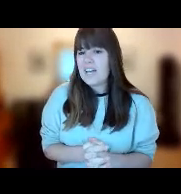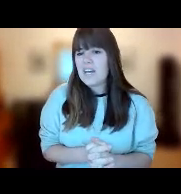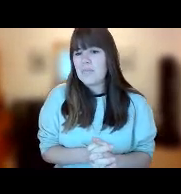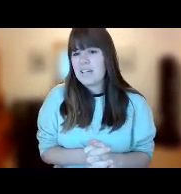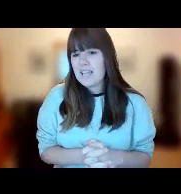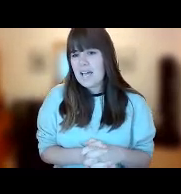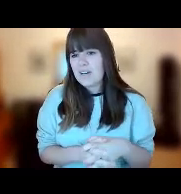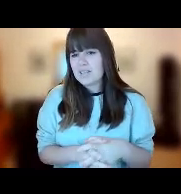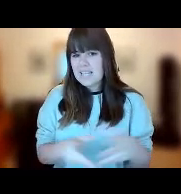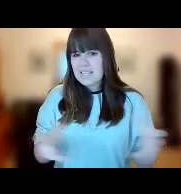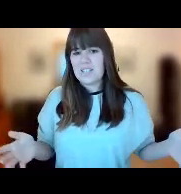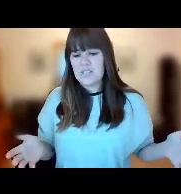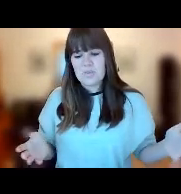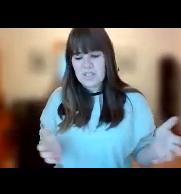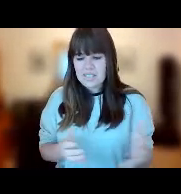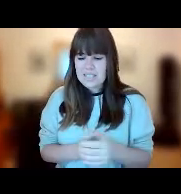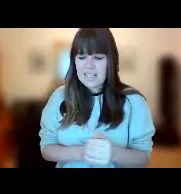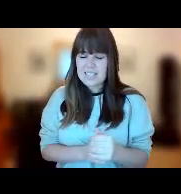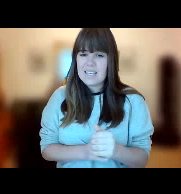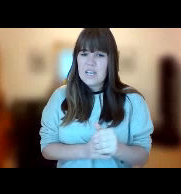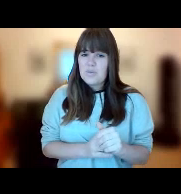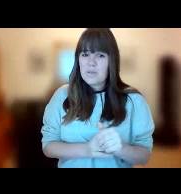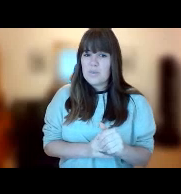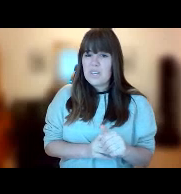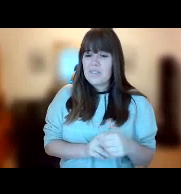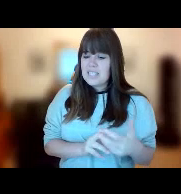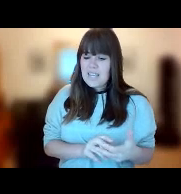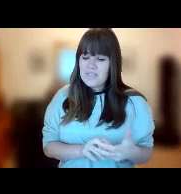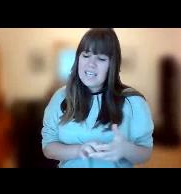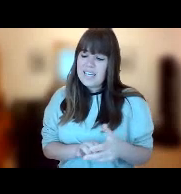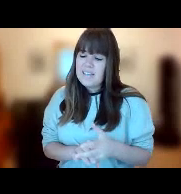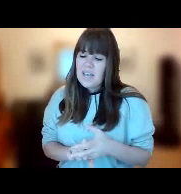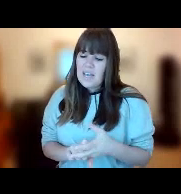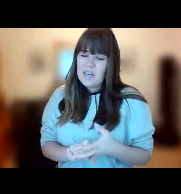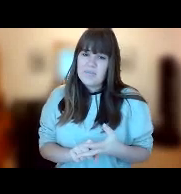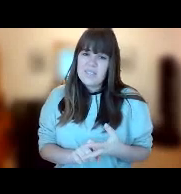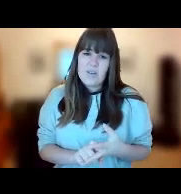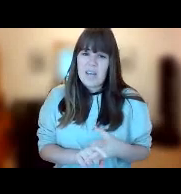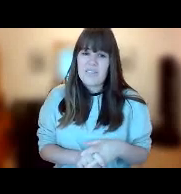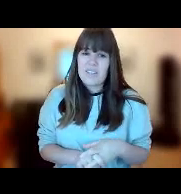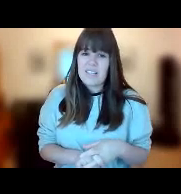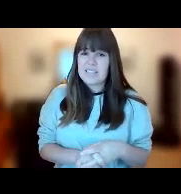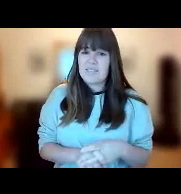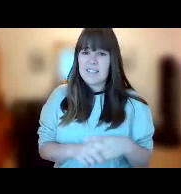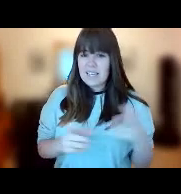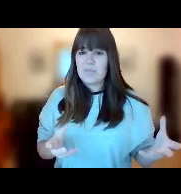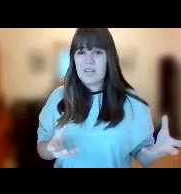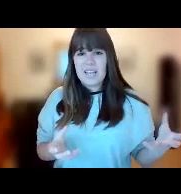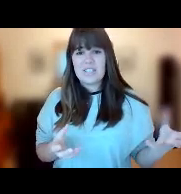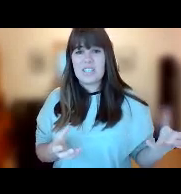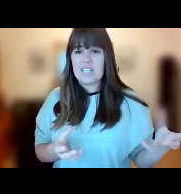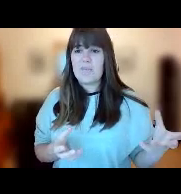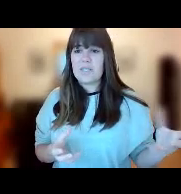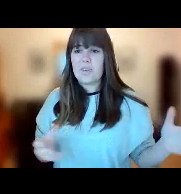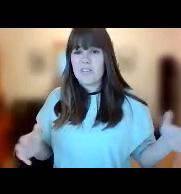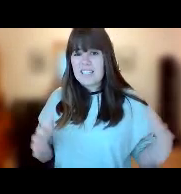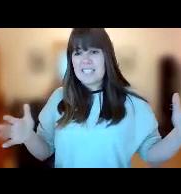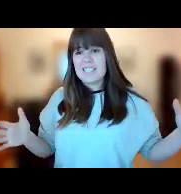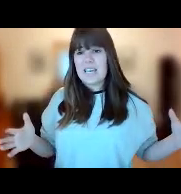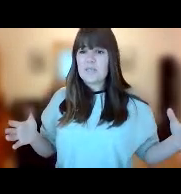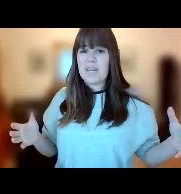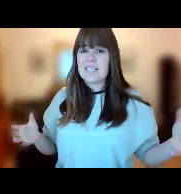belong and that they have access to those opportunities, but also for safety. So by having these clear communication, it then means that